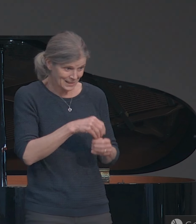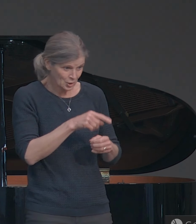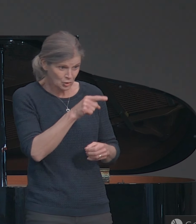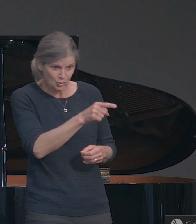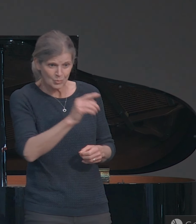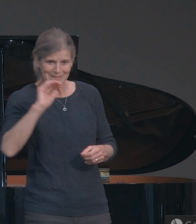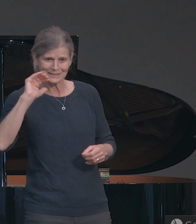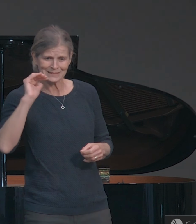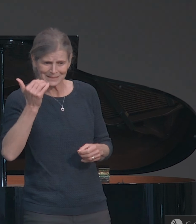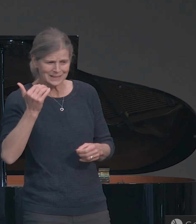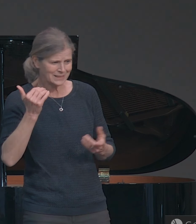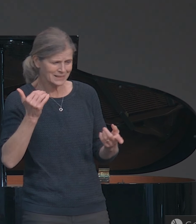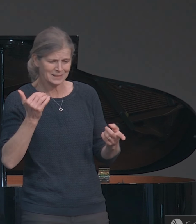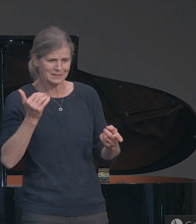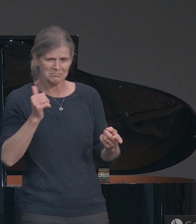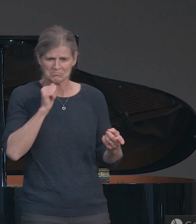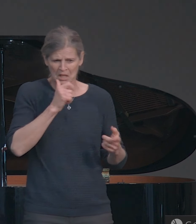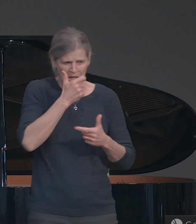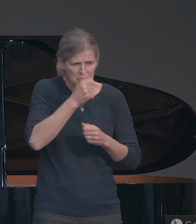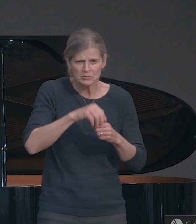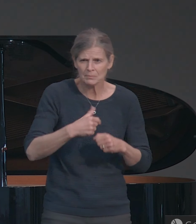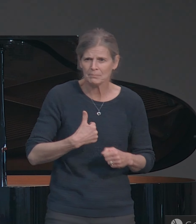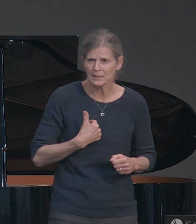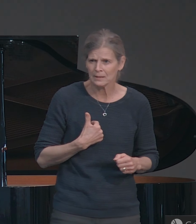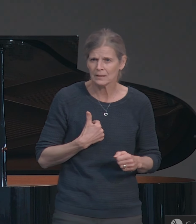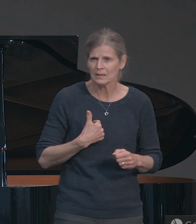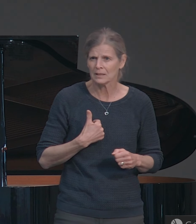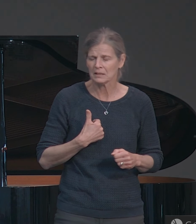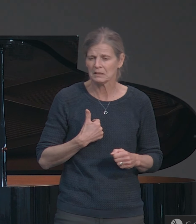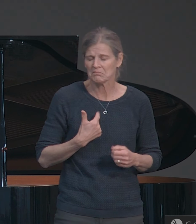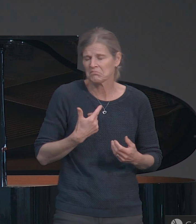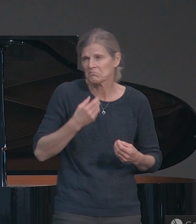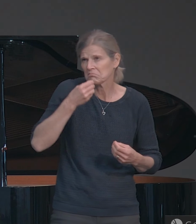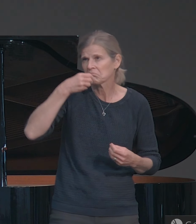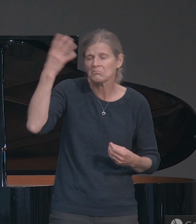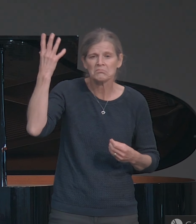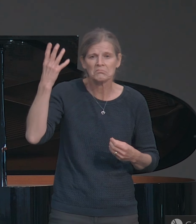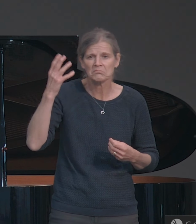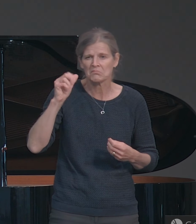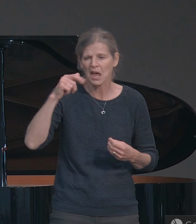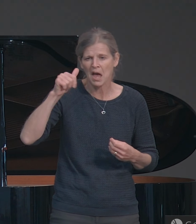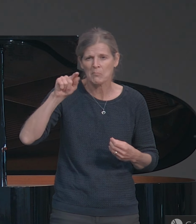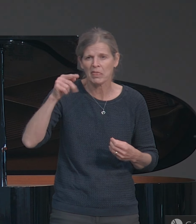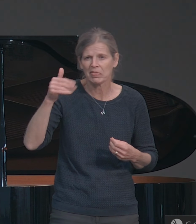be disinterest in me, apathy.